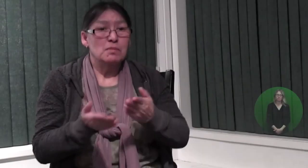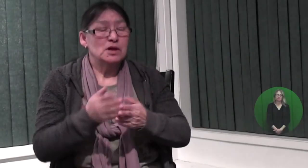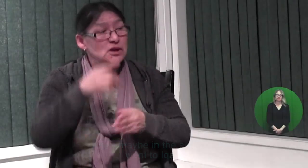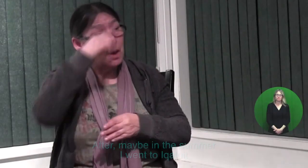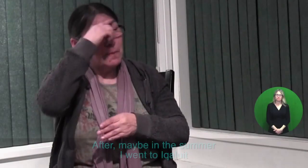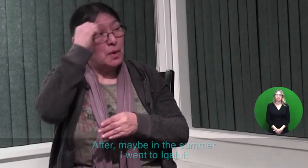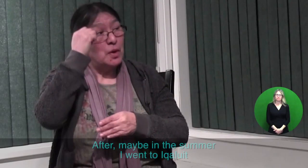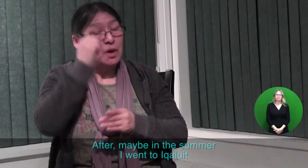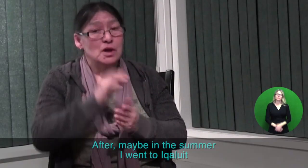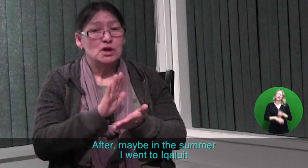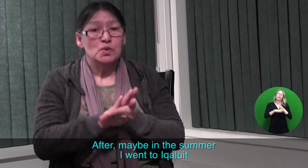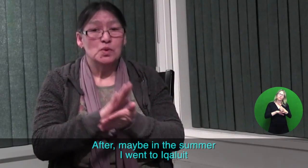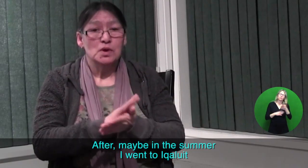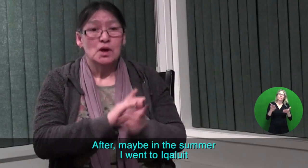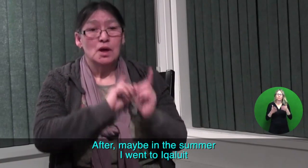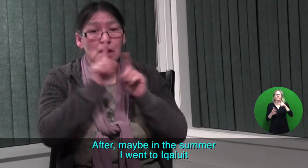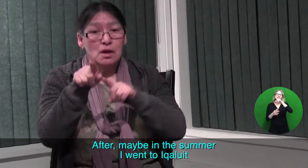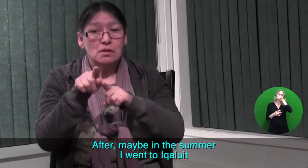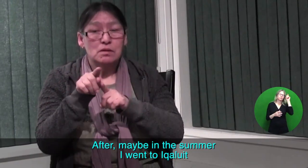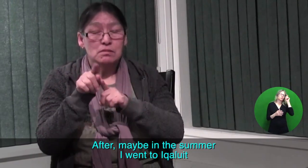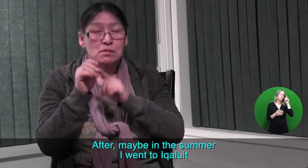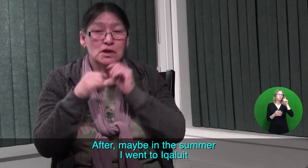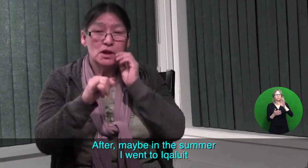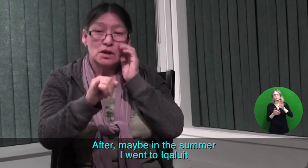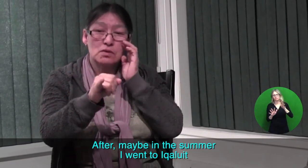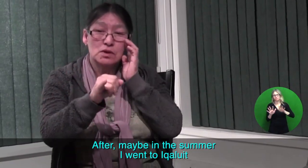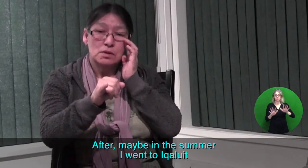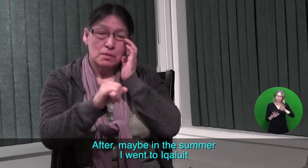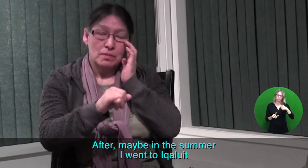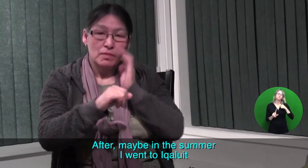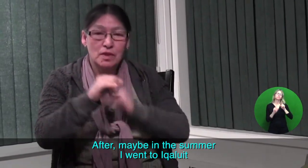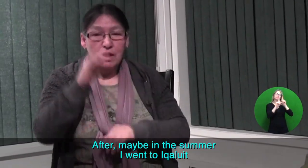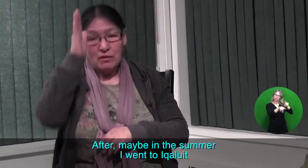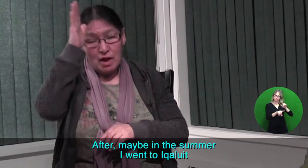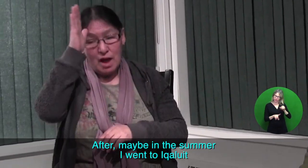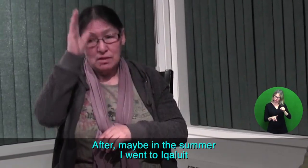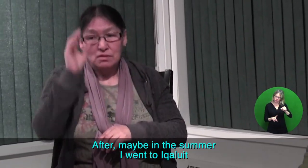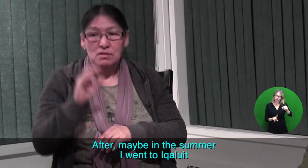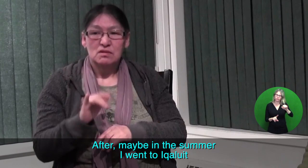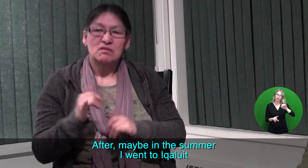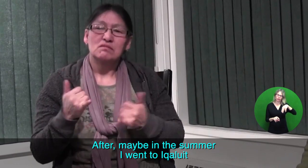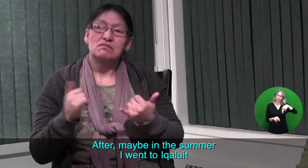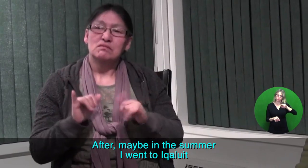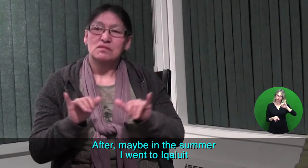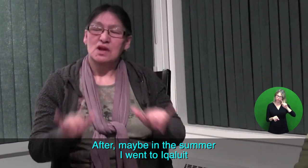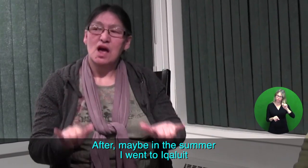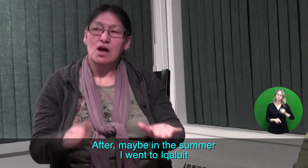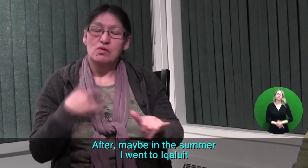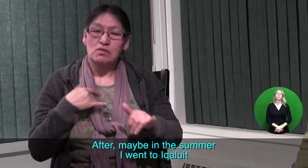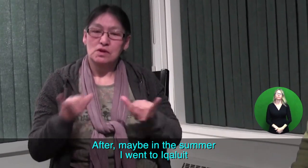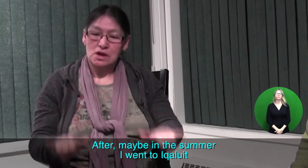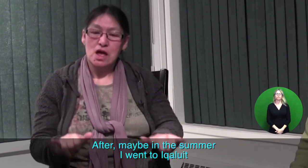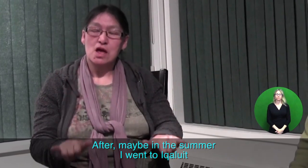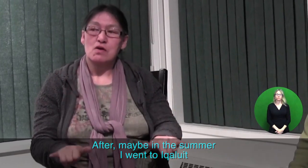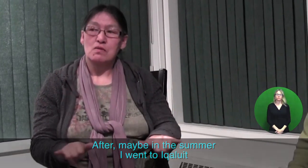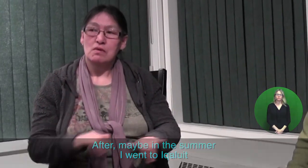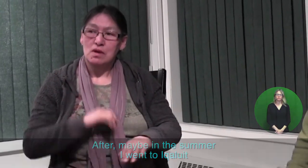After maybe summer, she went to Kawtysie.